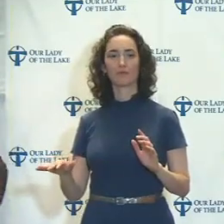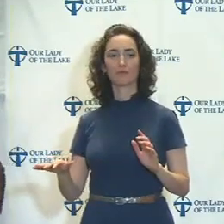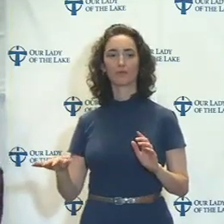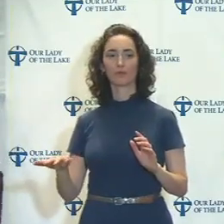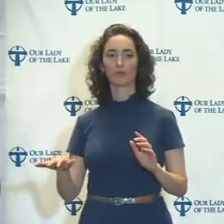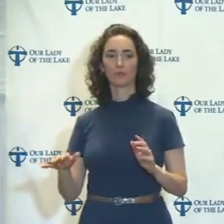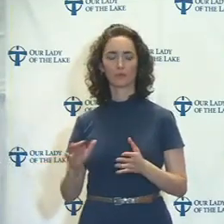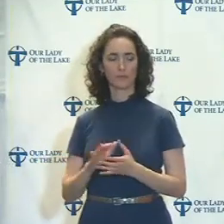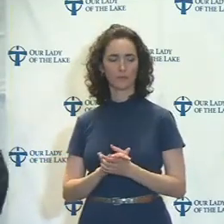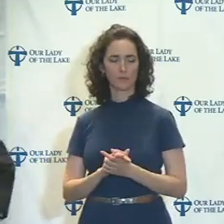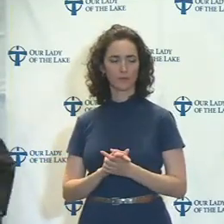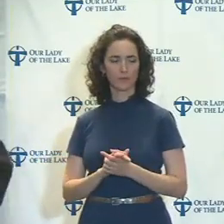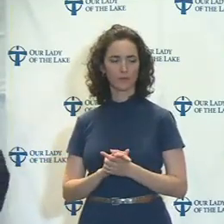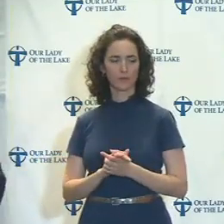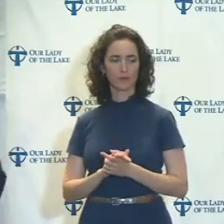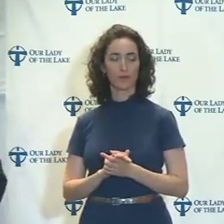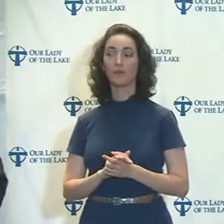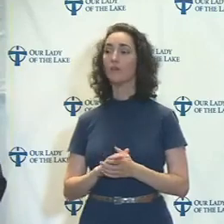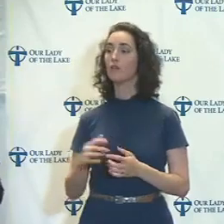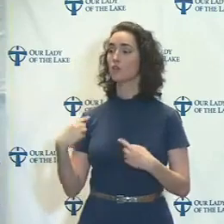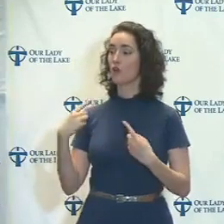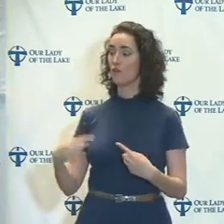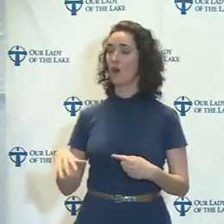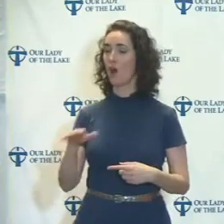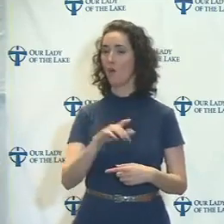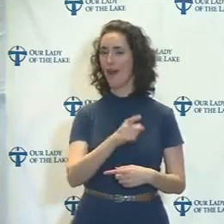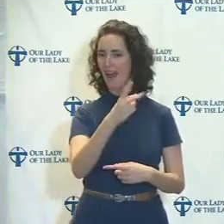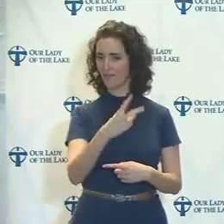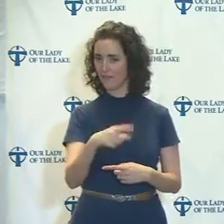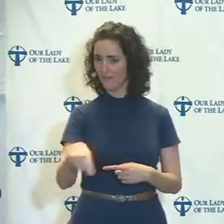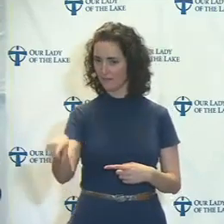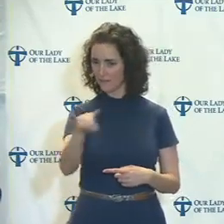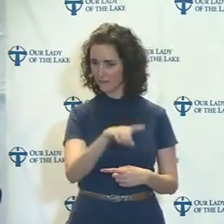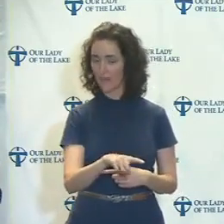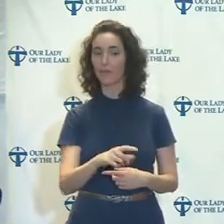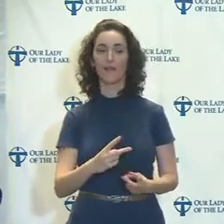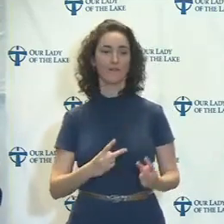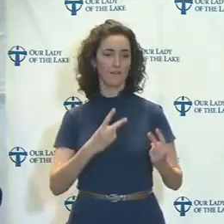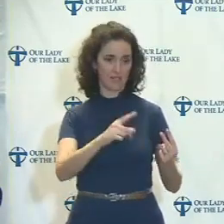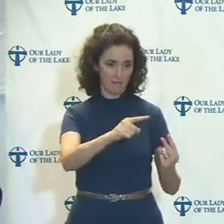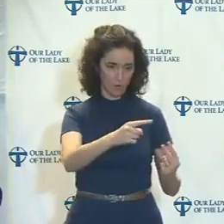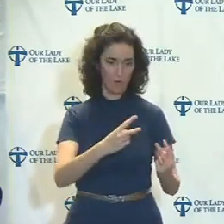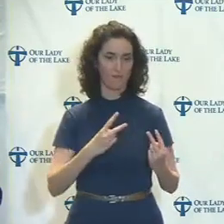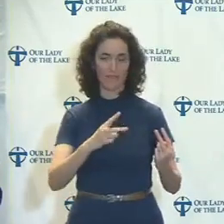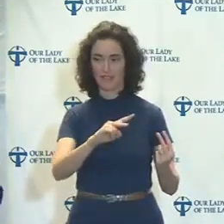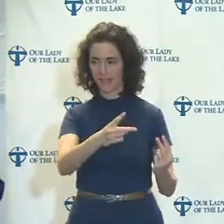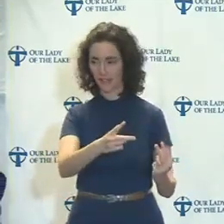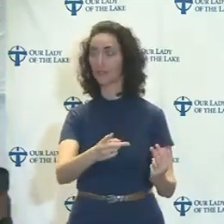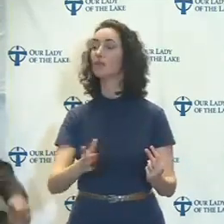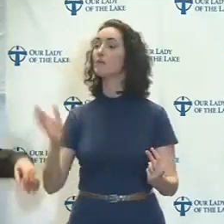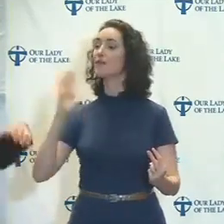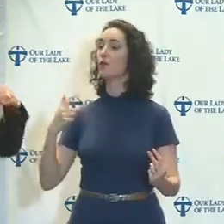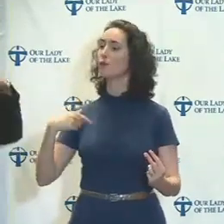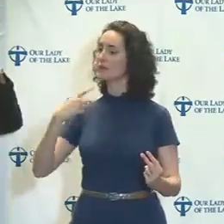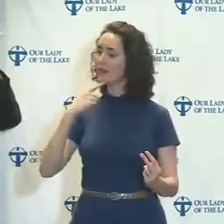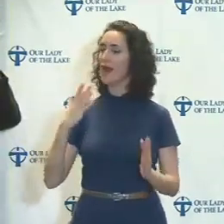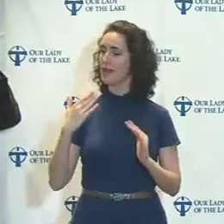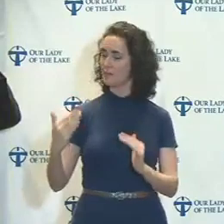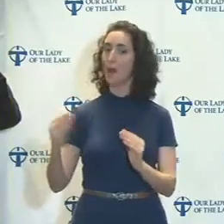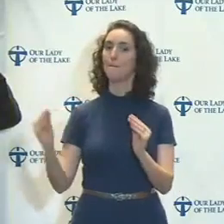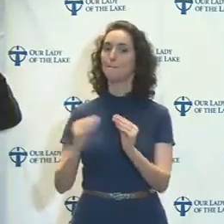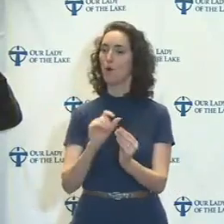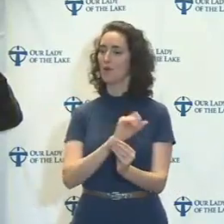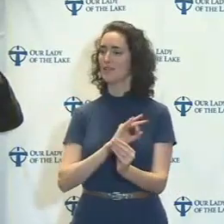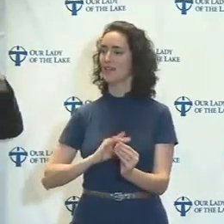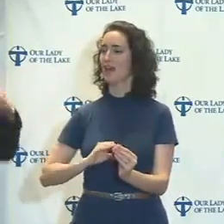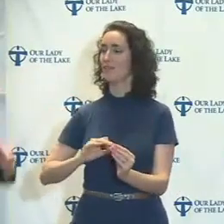half or so have now received second visits, and the expectation is that more staff would receive the vaccine